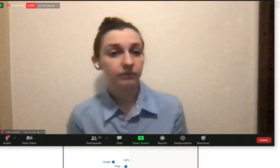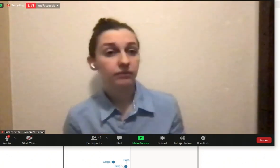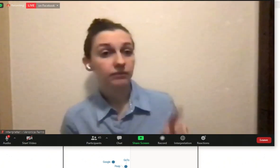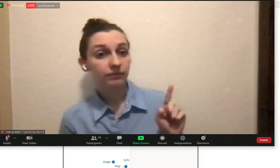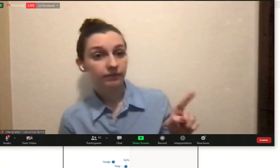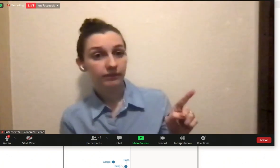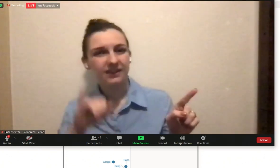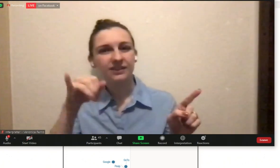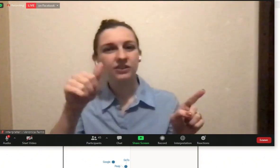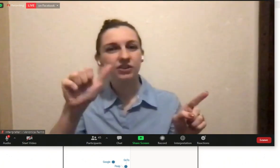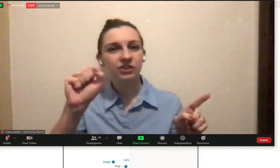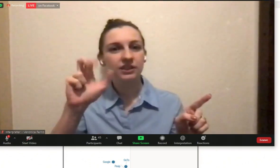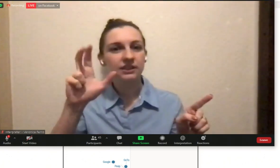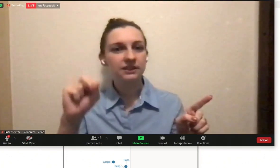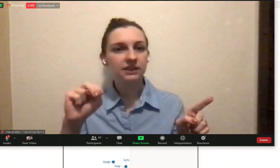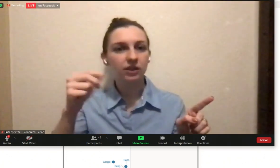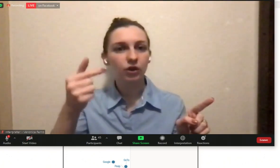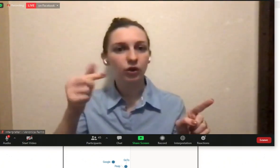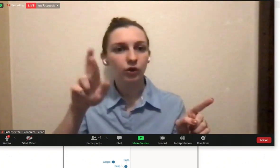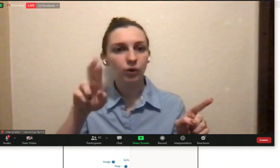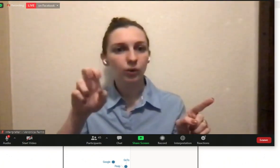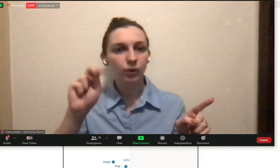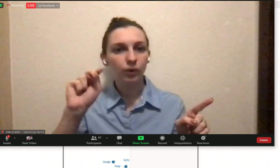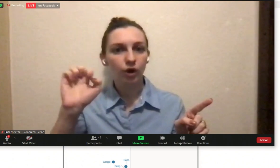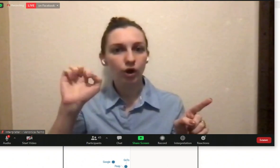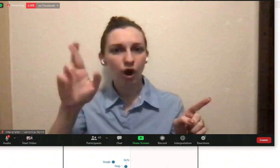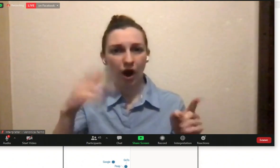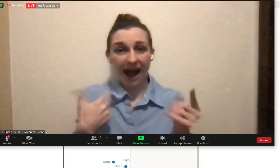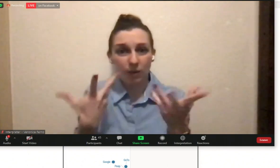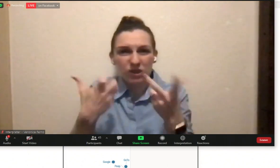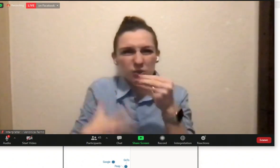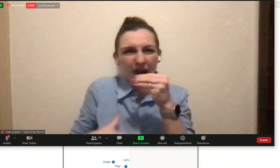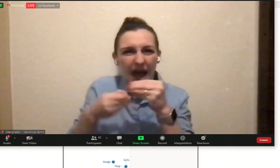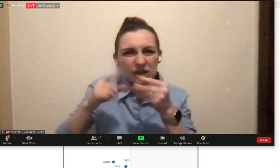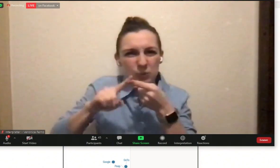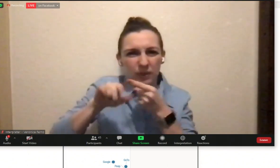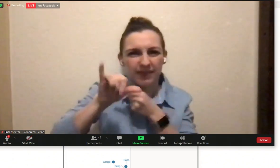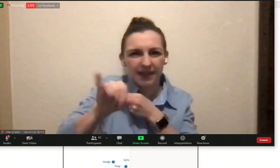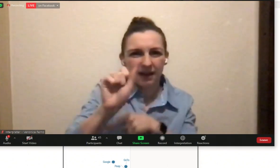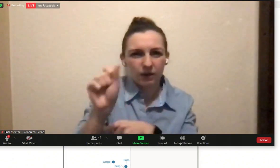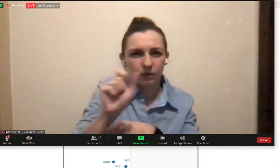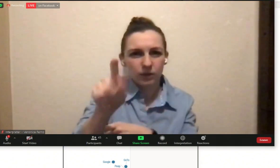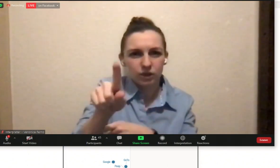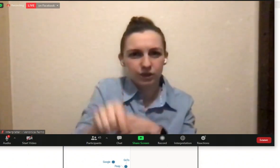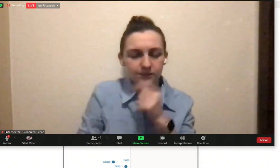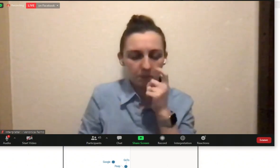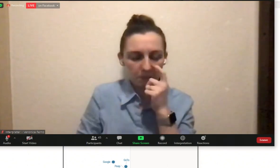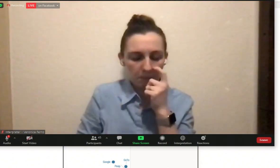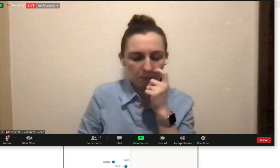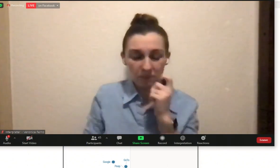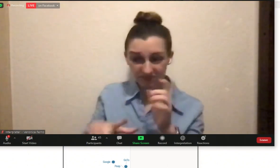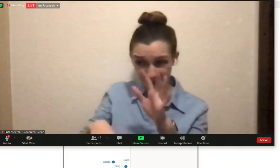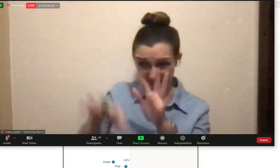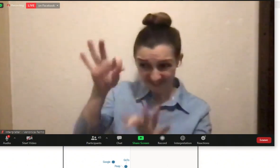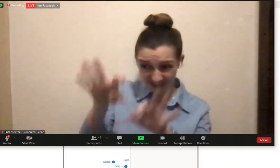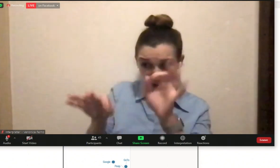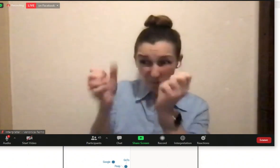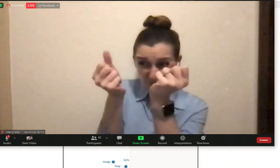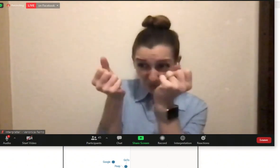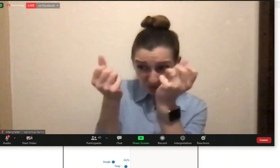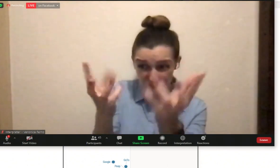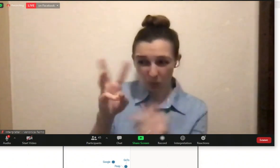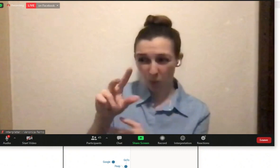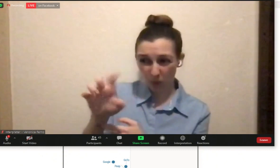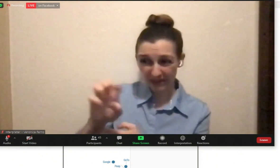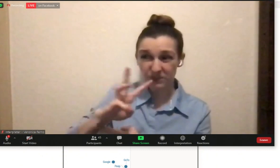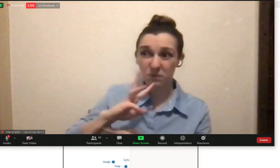Yeah, if I could follow up on that question. The fact that it's found in multiple wastewater systems, I know it's still early, but is this